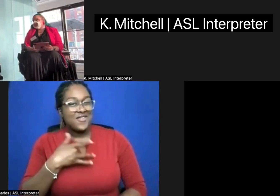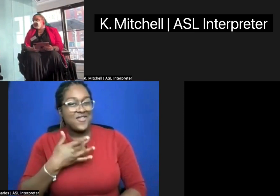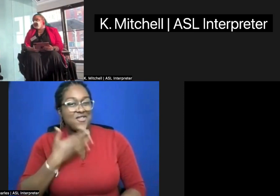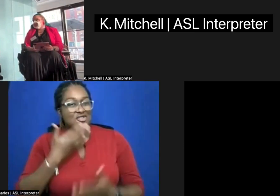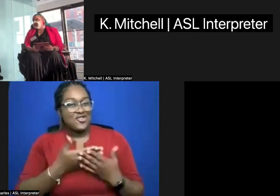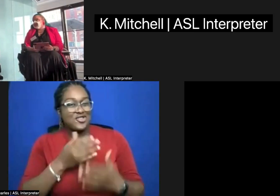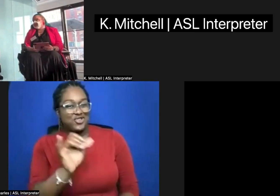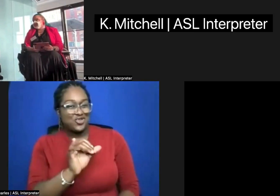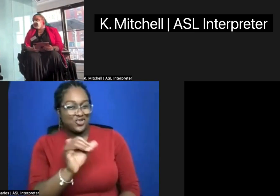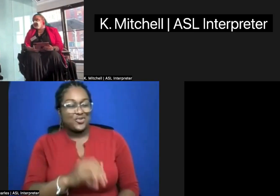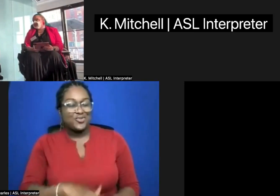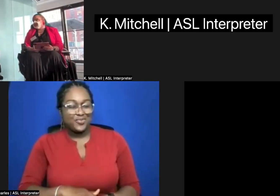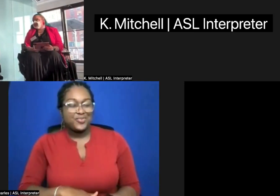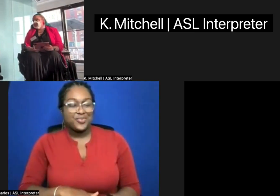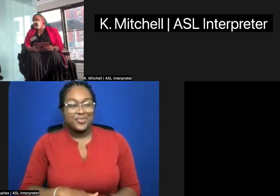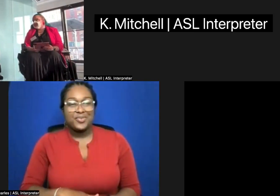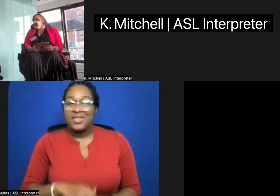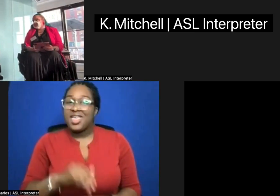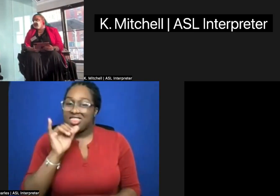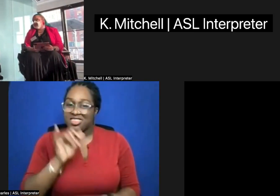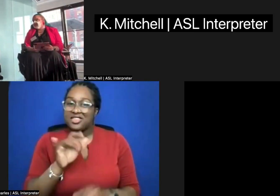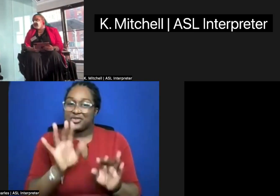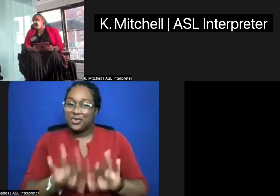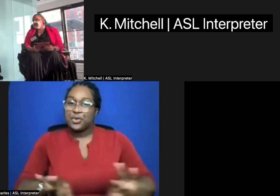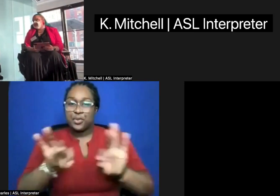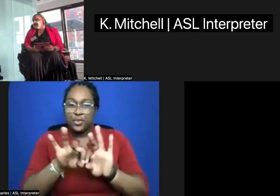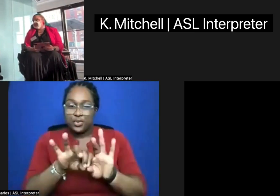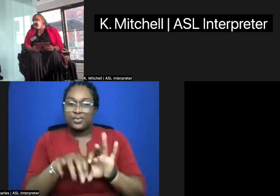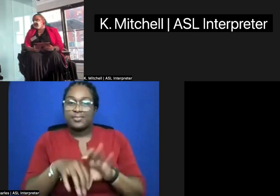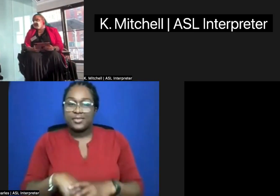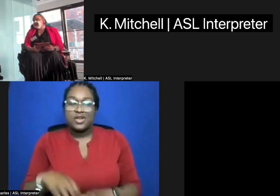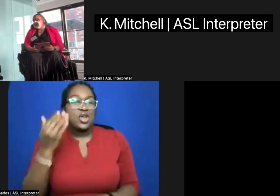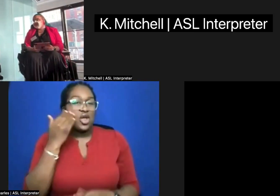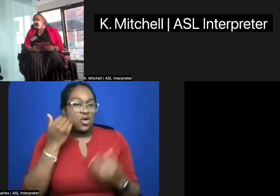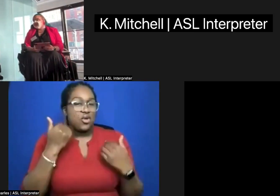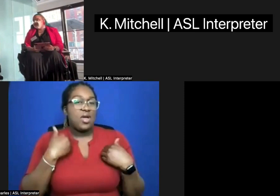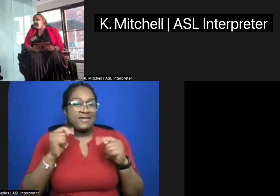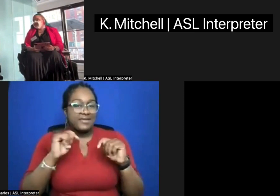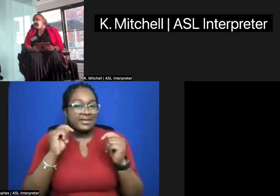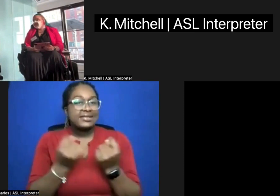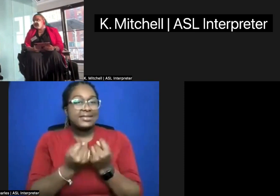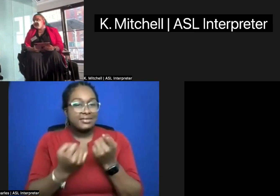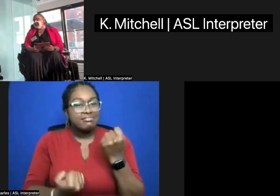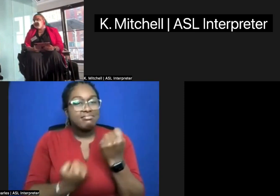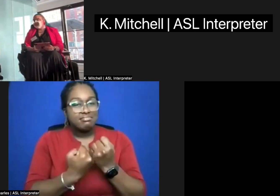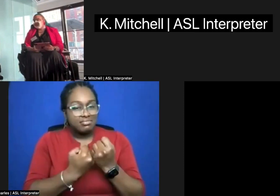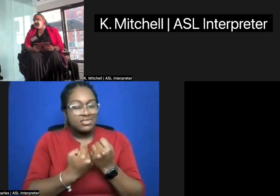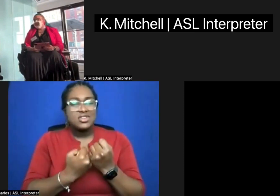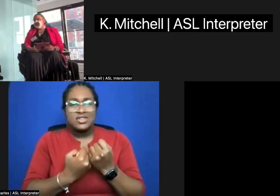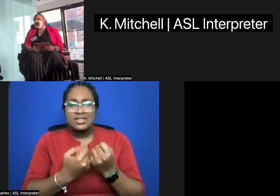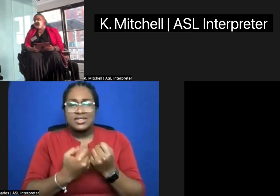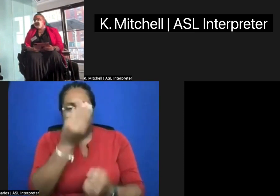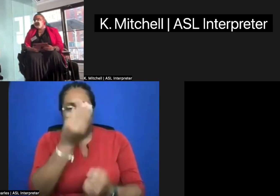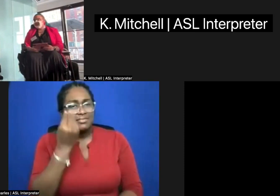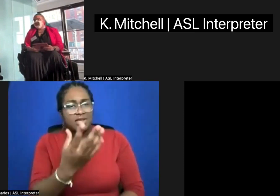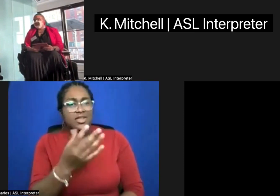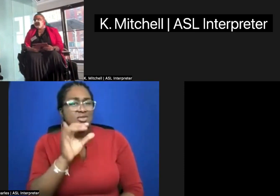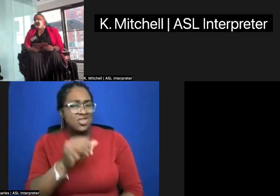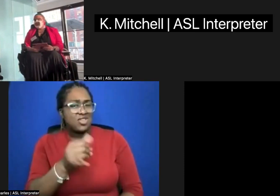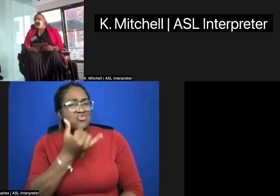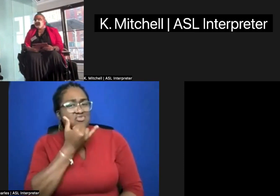that is really, really important to know that you have a team in your corner to say that this is wrong. Yeah.